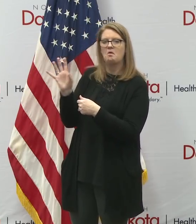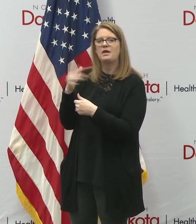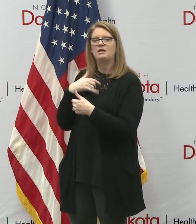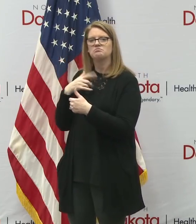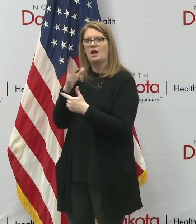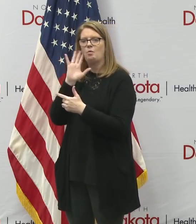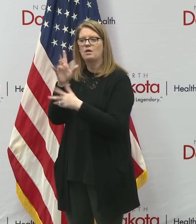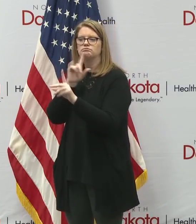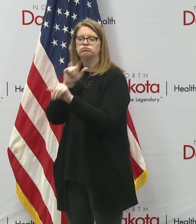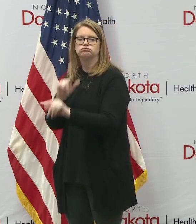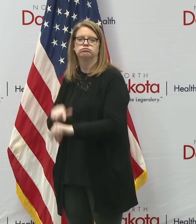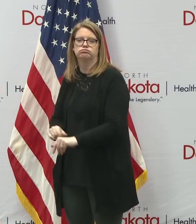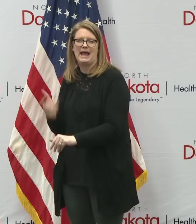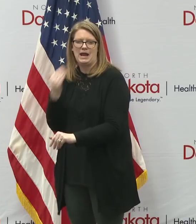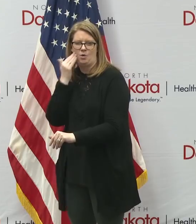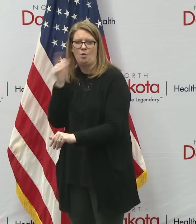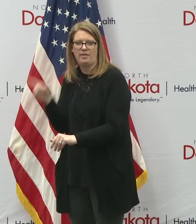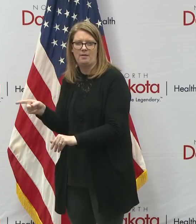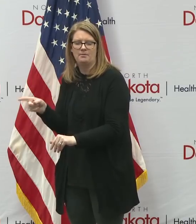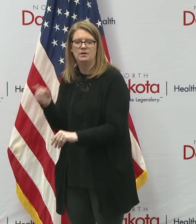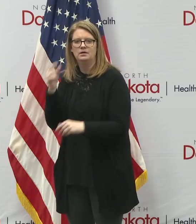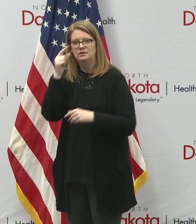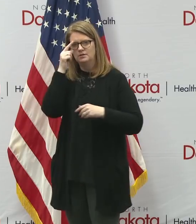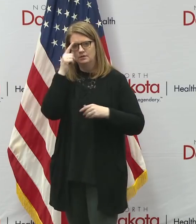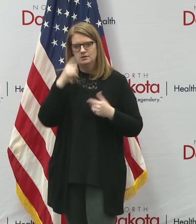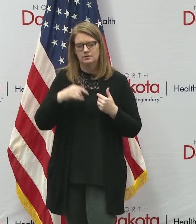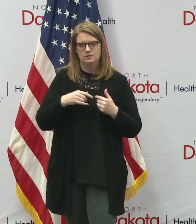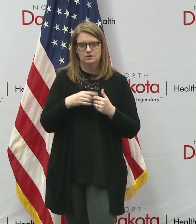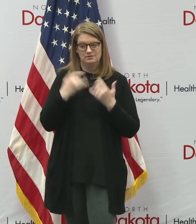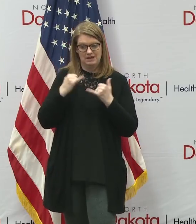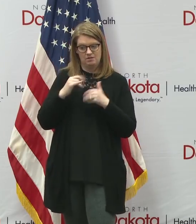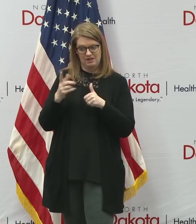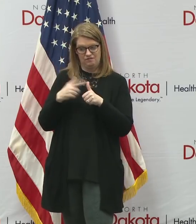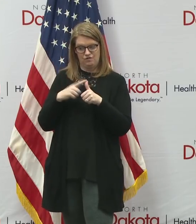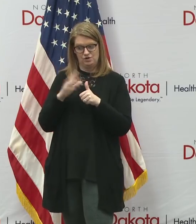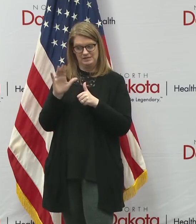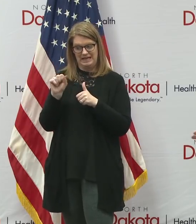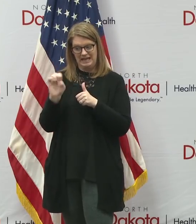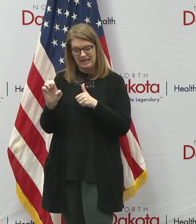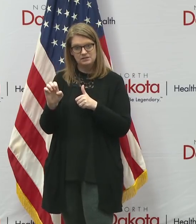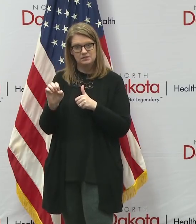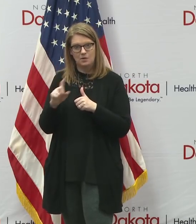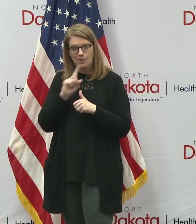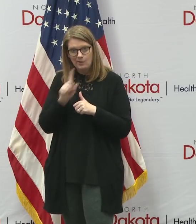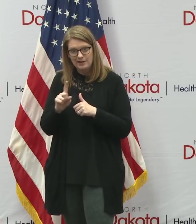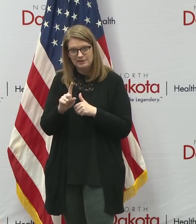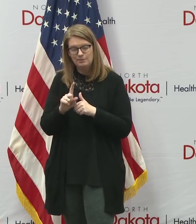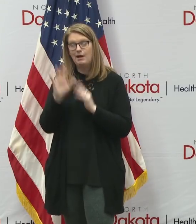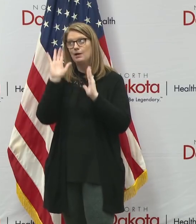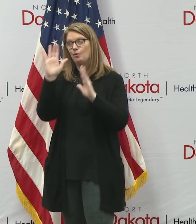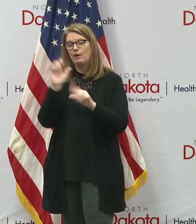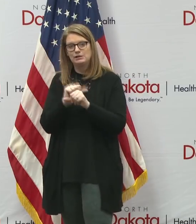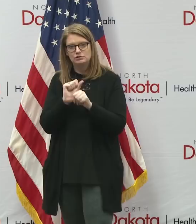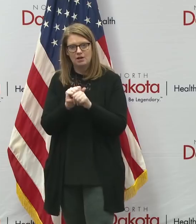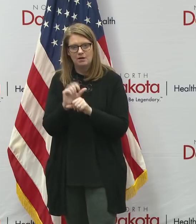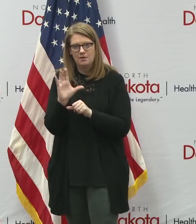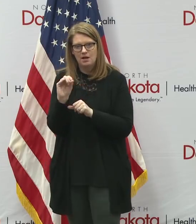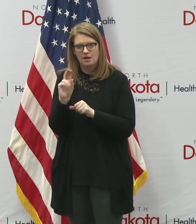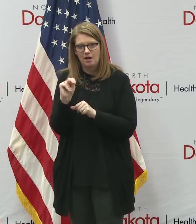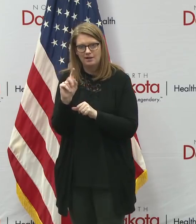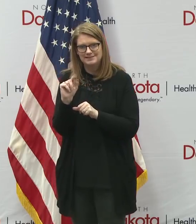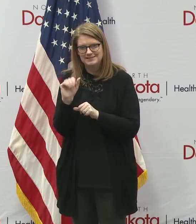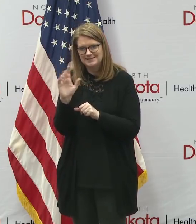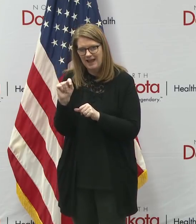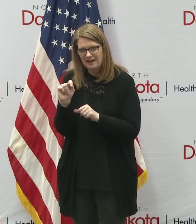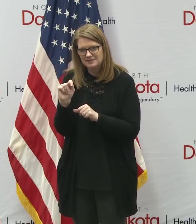try to at this point, when we've got that first case, to do a great job on contact tracing to try to do that.